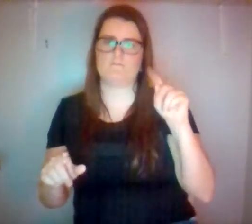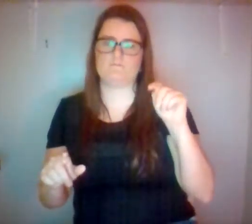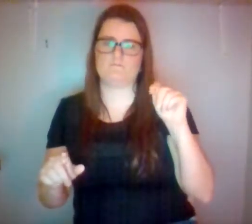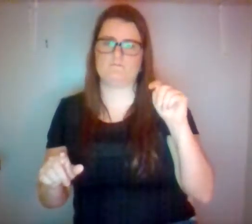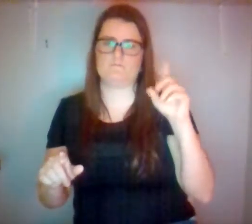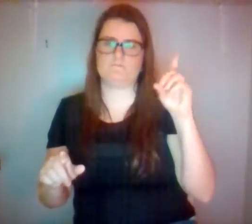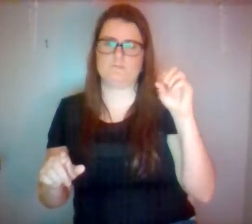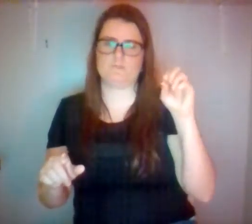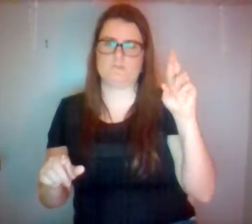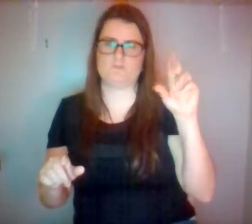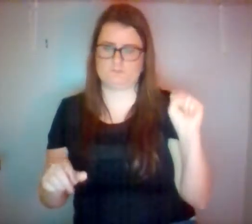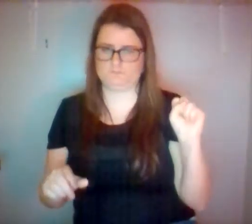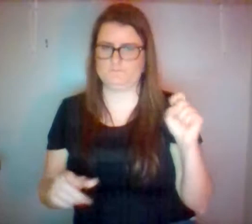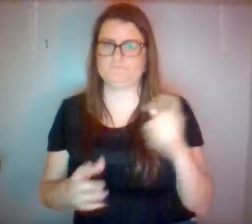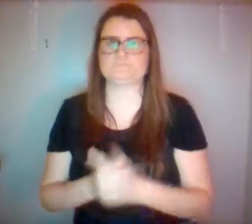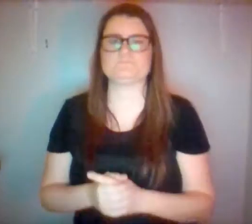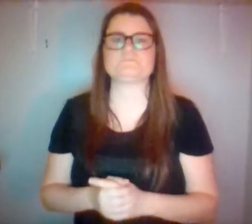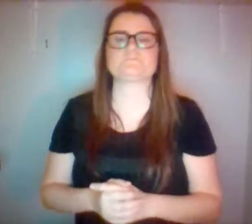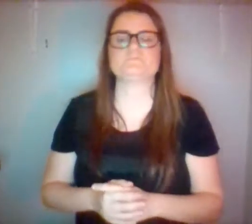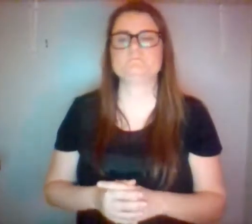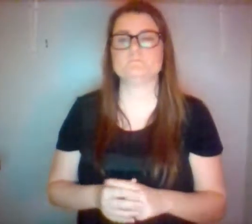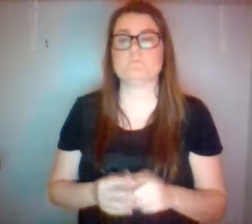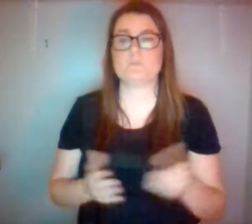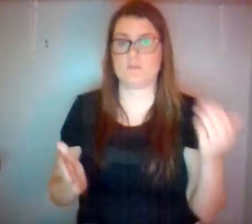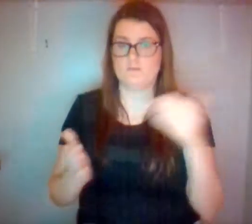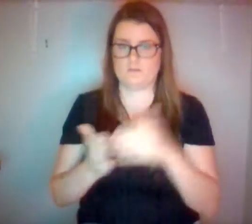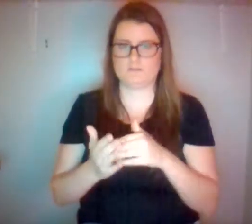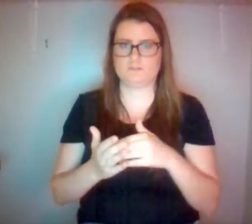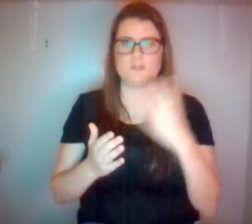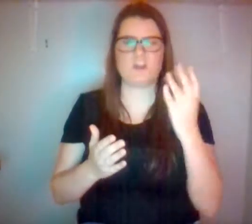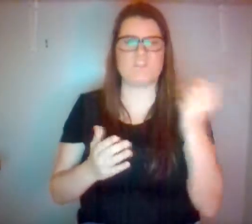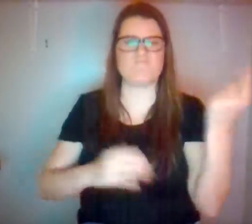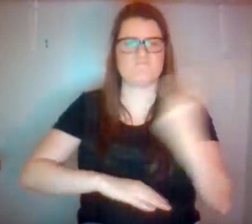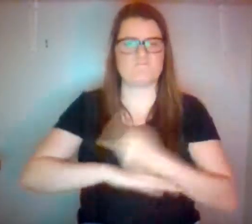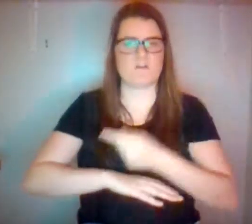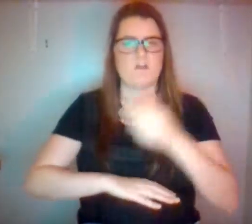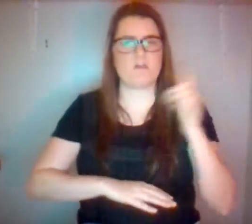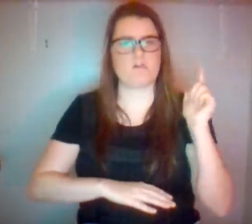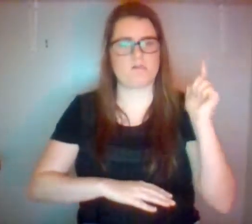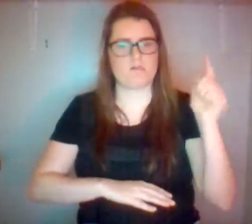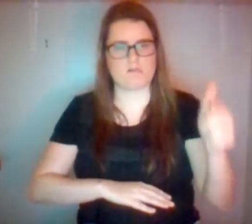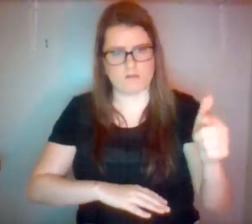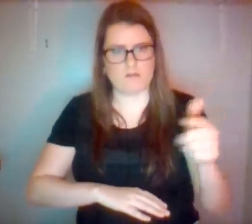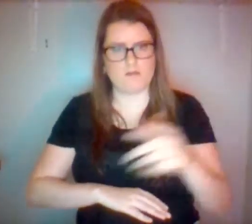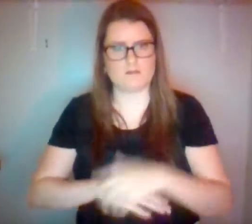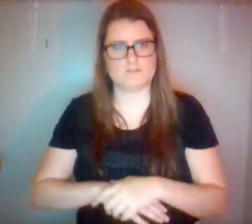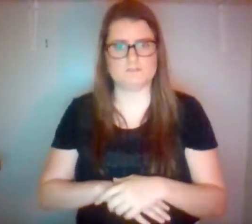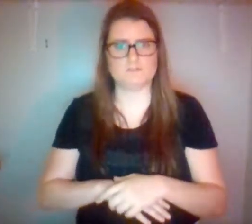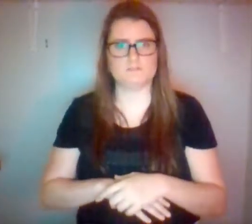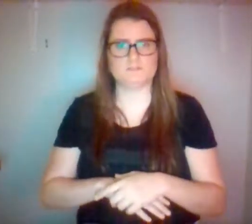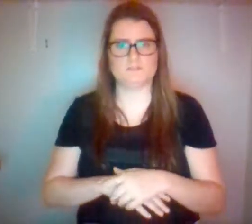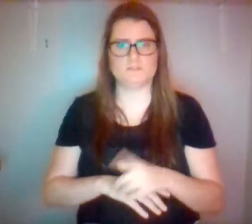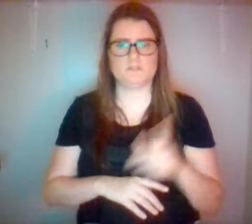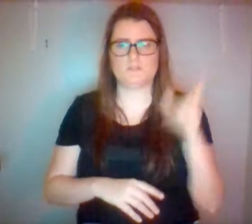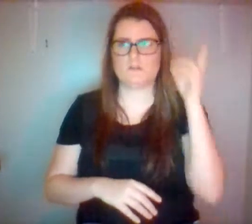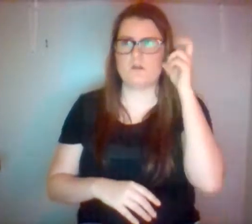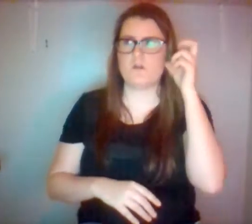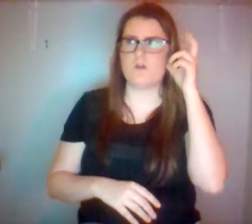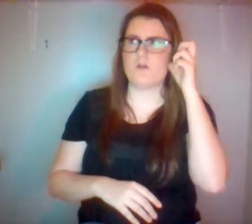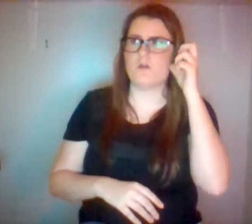office when once again he heard people shouting in the courtyard. He's back, thought Caiaphas, and he got up to look out of the